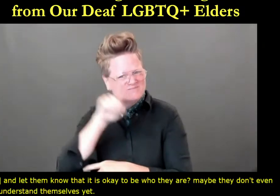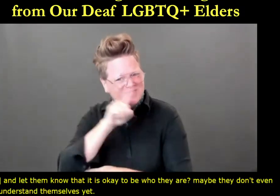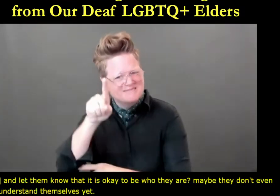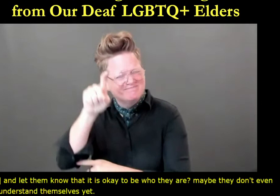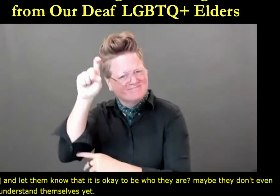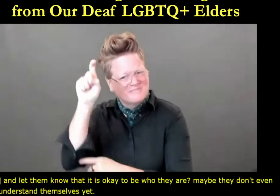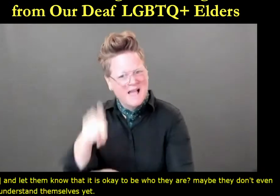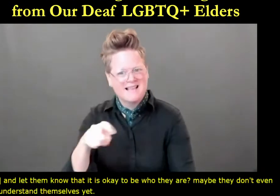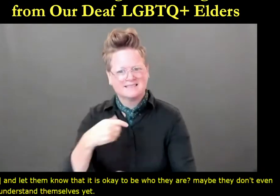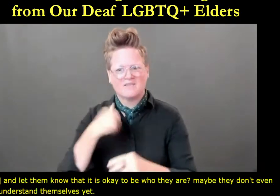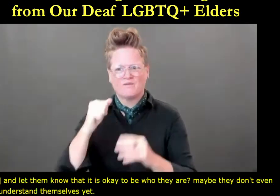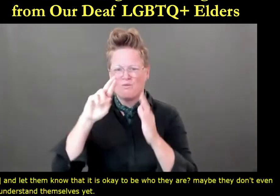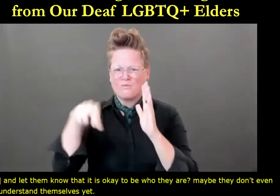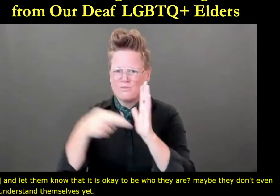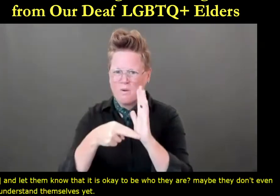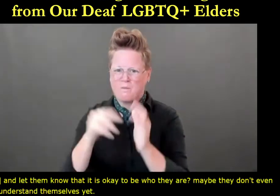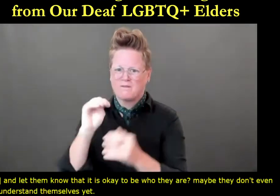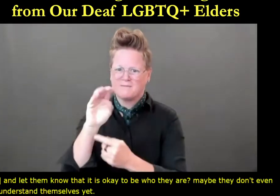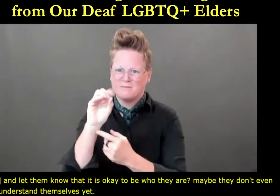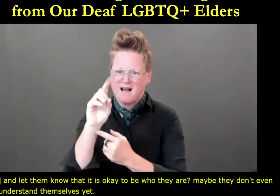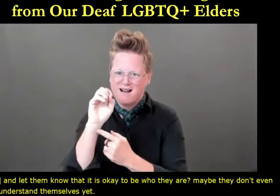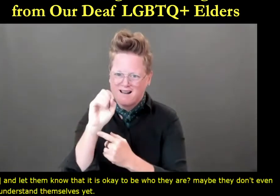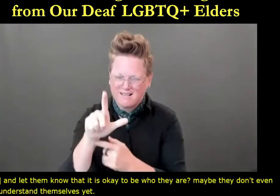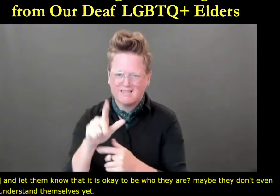experience but they actually really need a role model